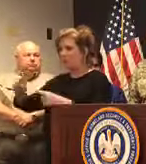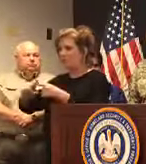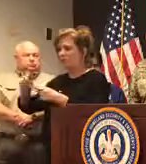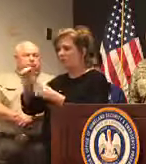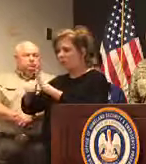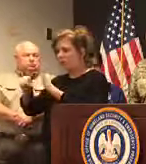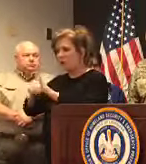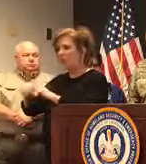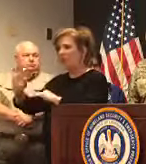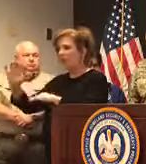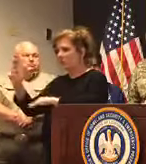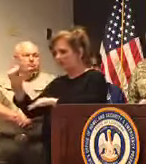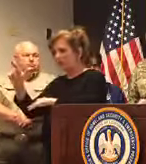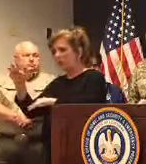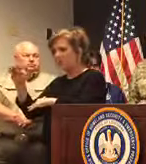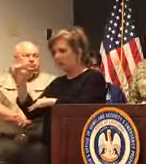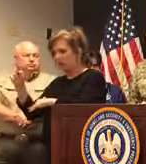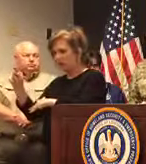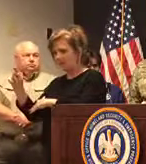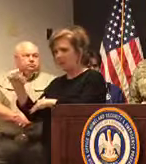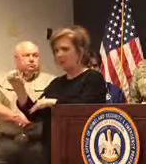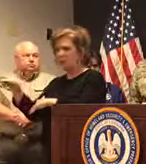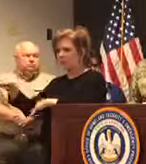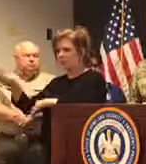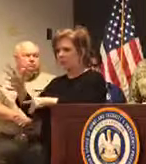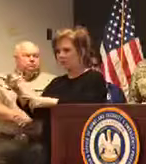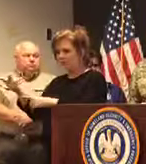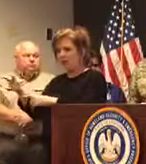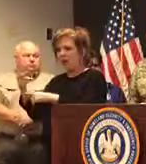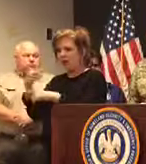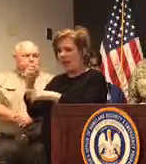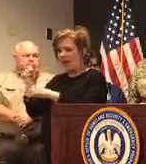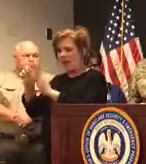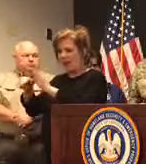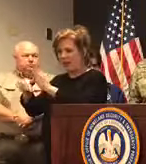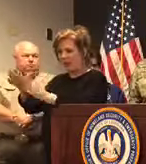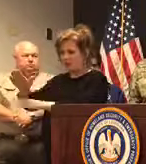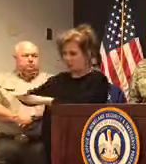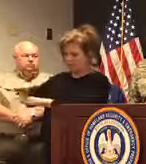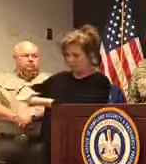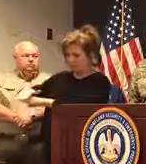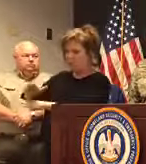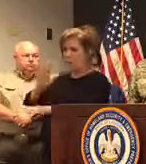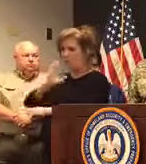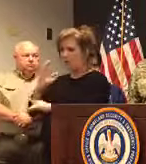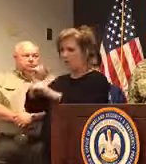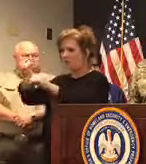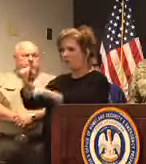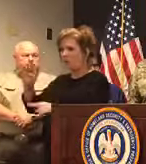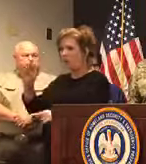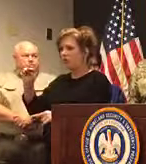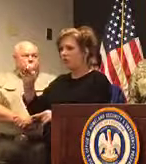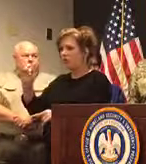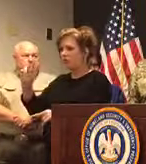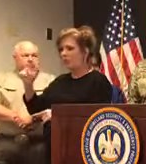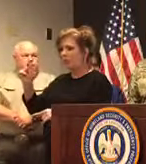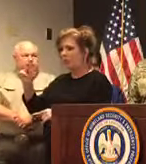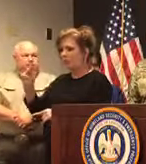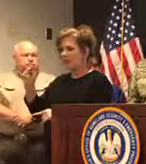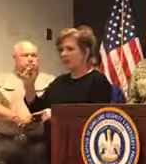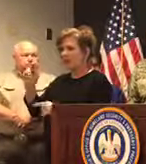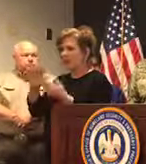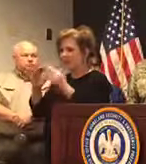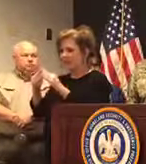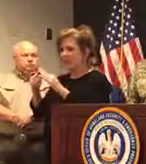Orleans. And then later this evening, I intend to get to Morgan City. And when I travel, I'll be